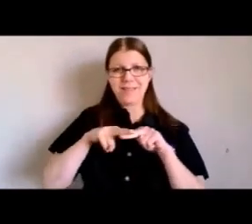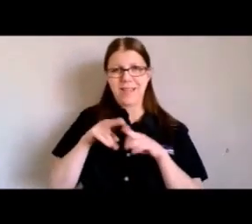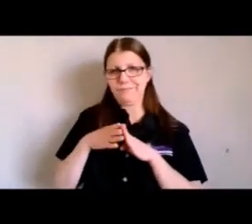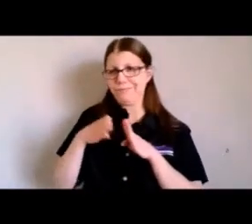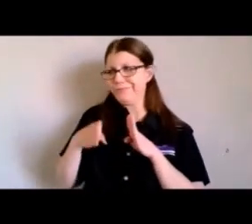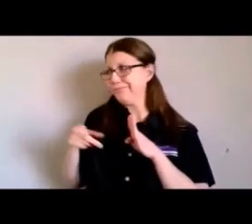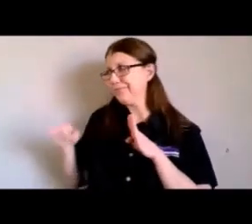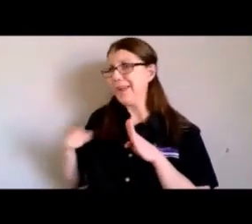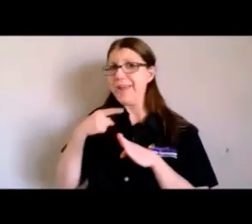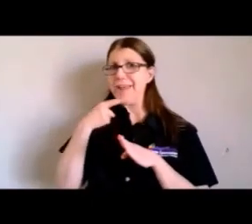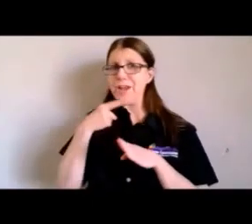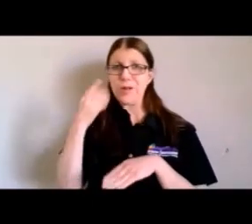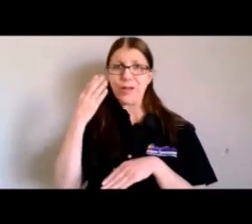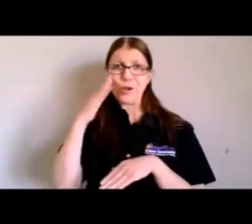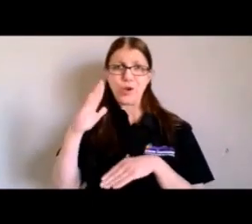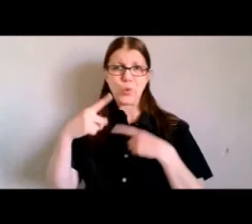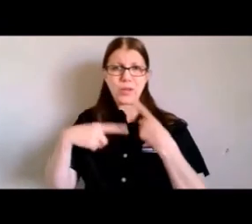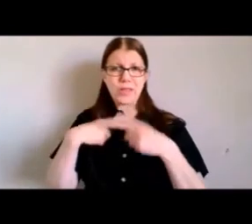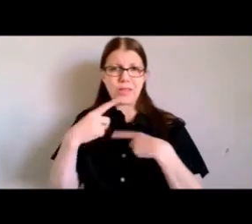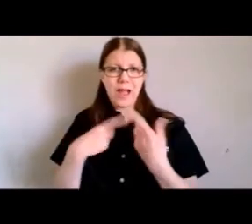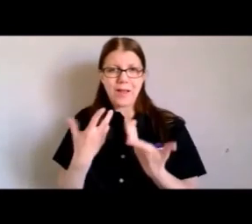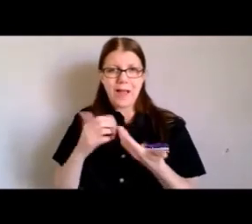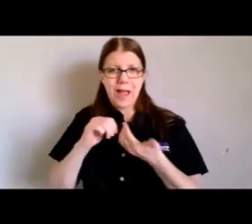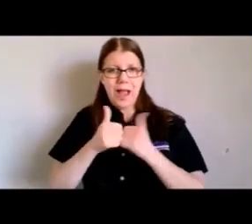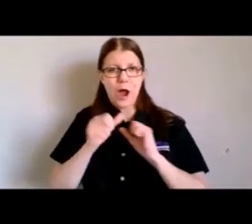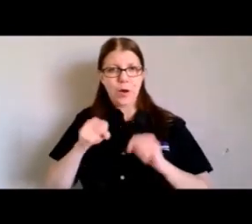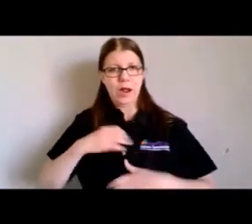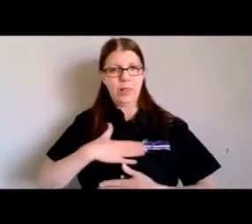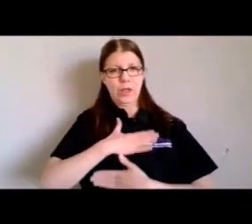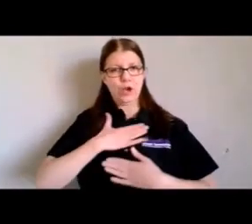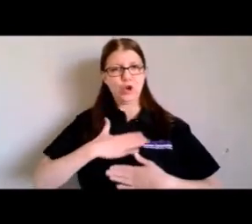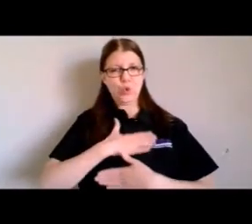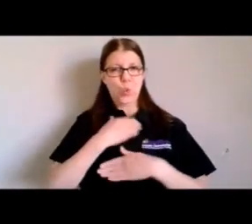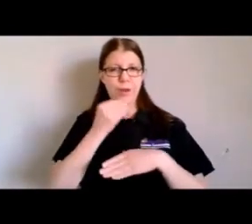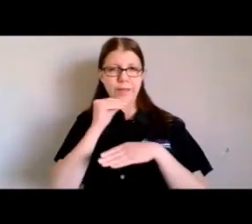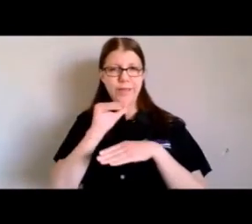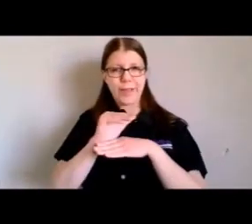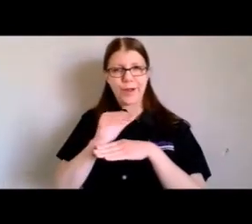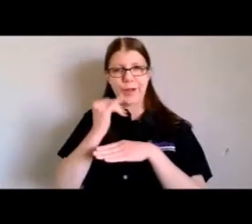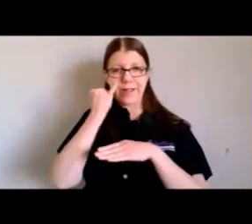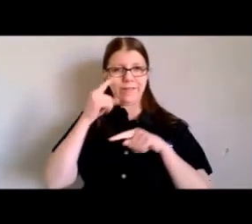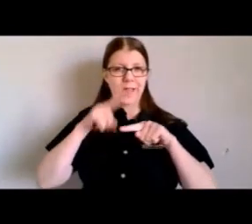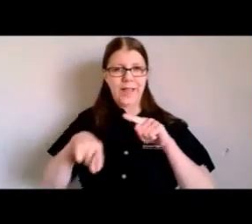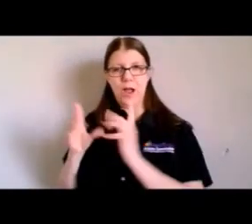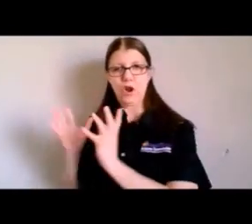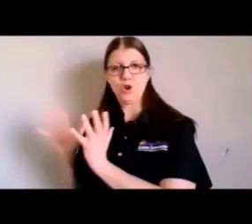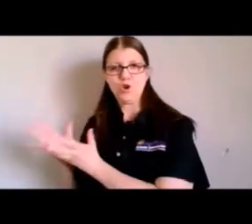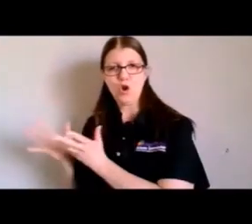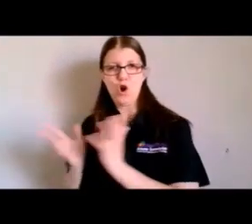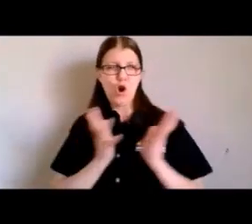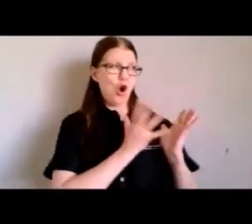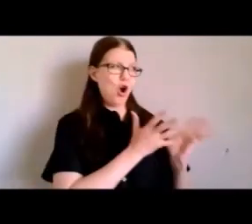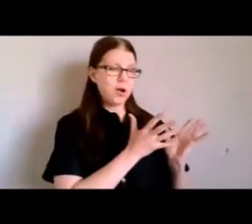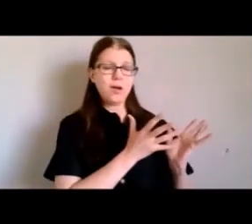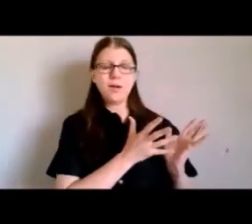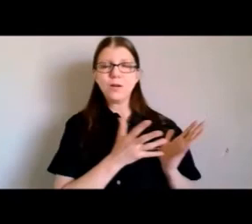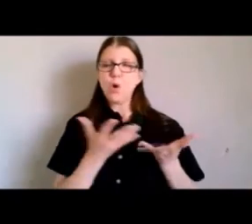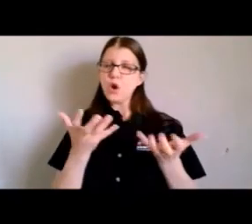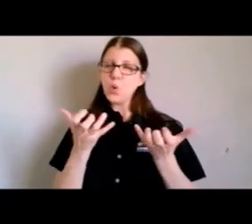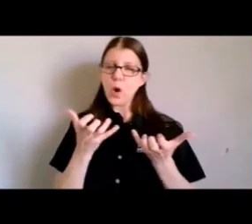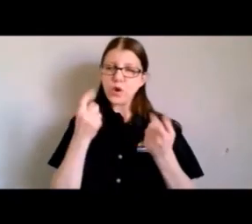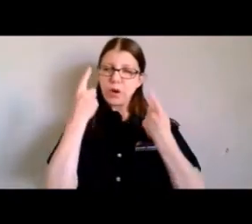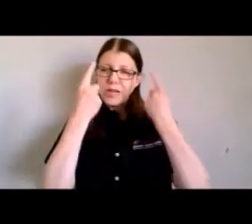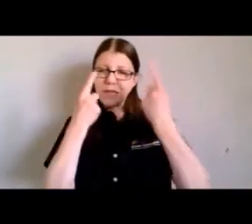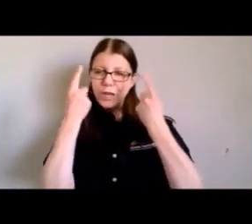that person would need to be notified who was at the table, who was sitting where, so that they knew when